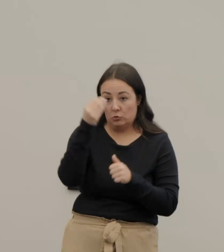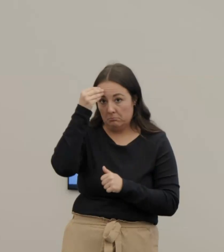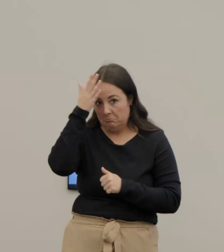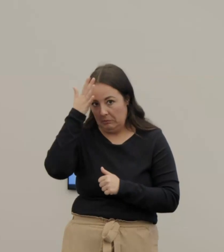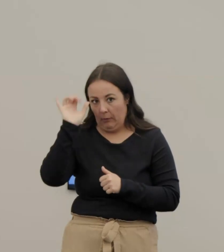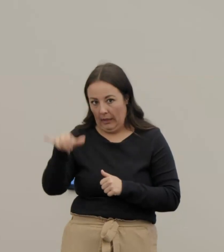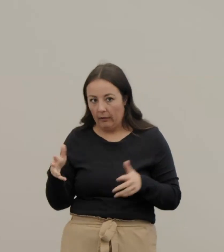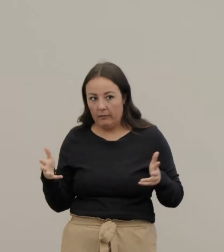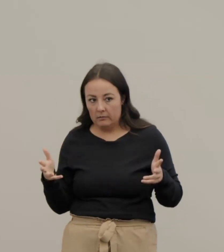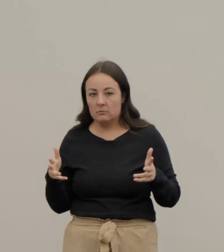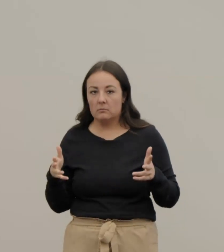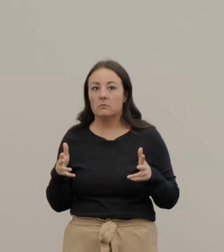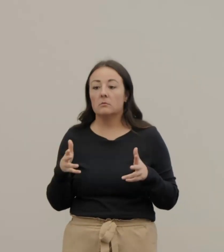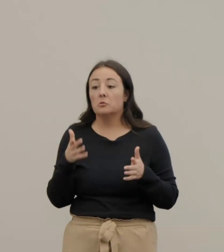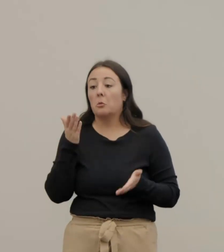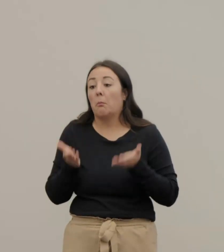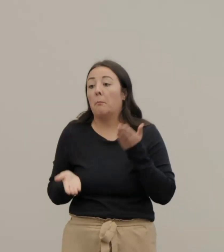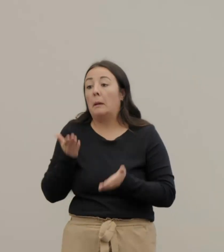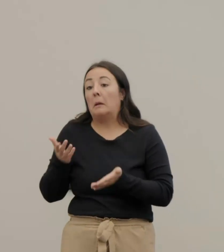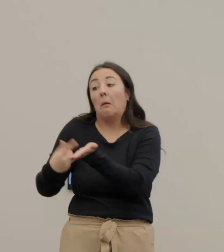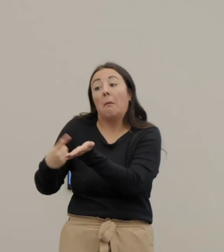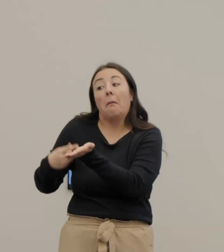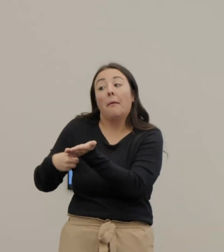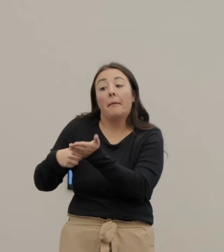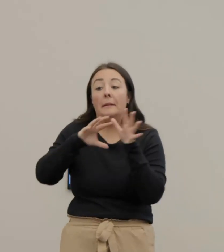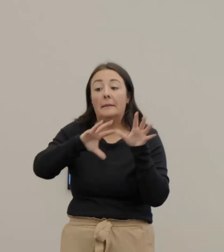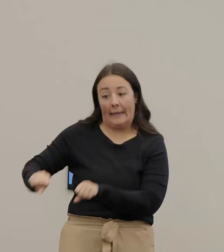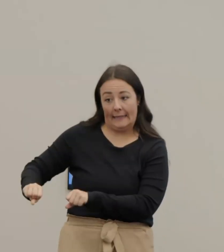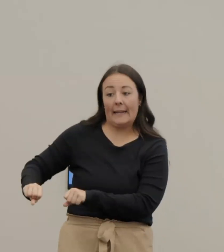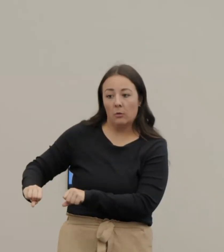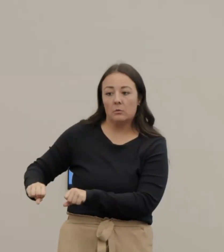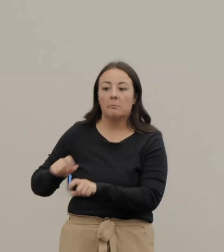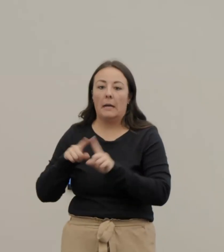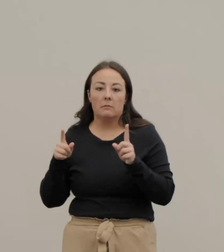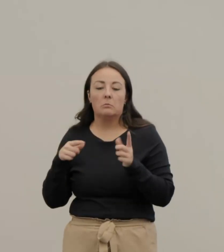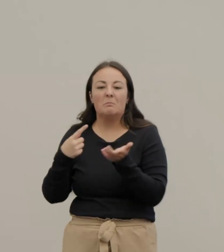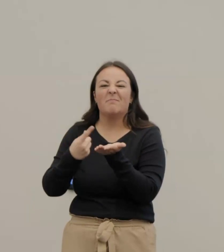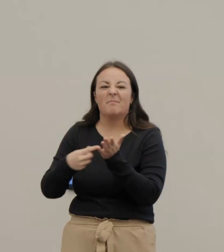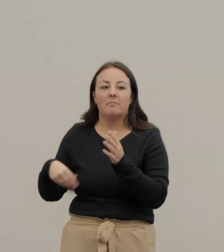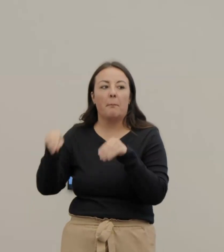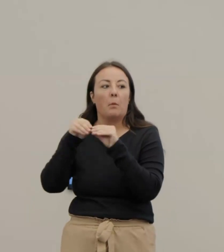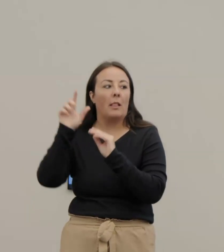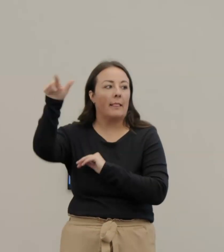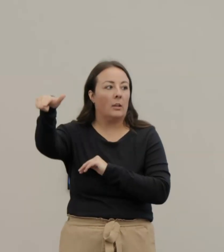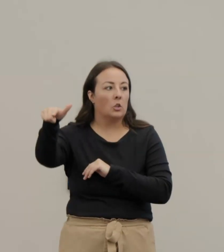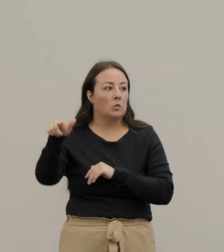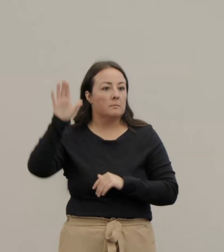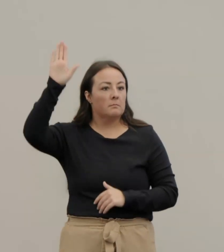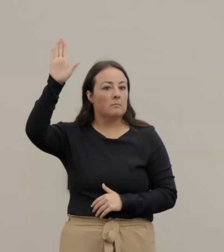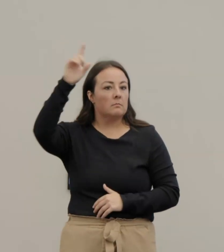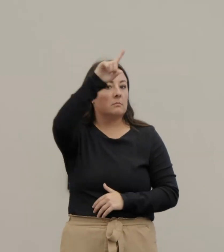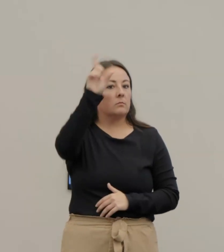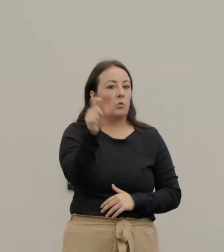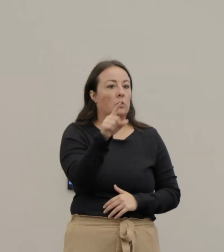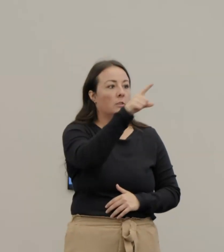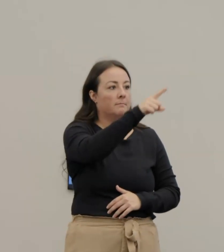speaking. So maybe discuss taking it down. We'll get to that part later. Jay's got a question